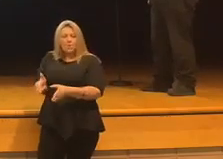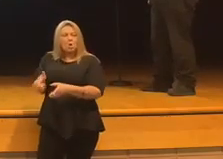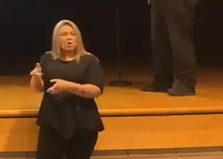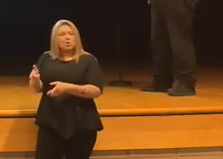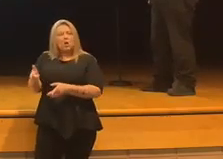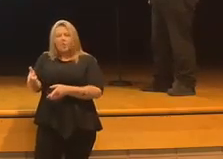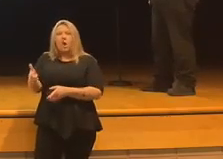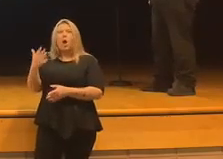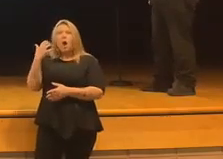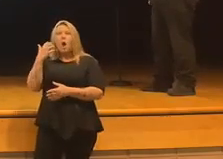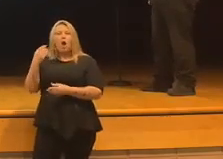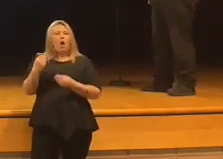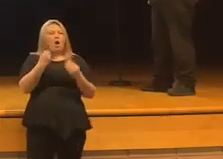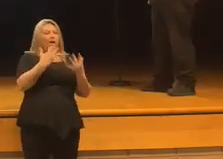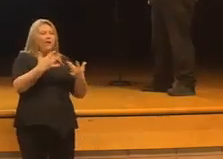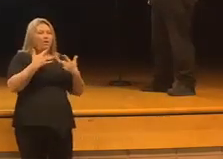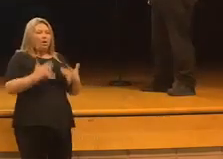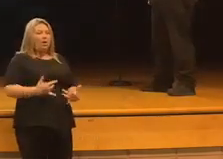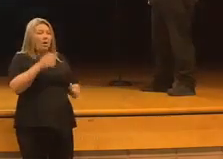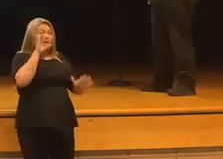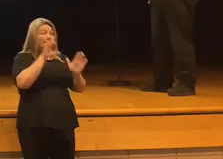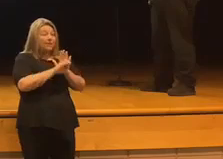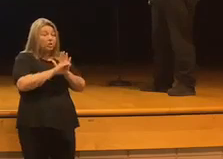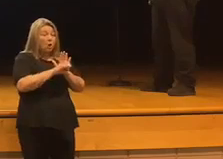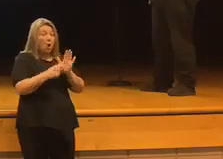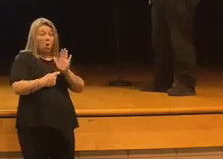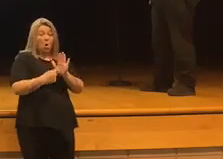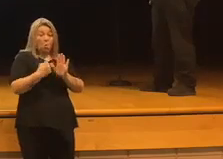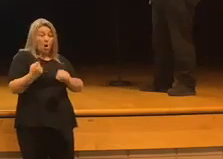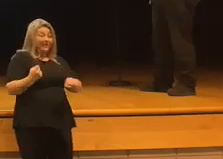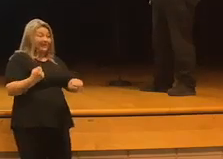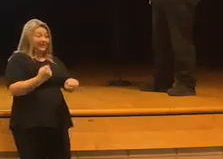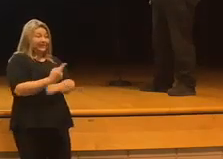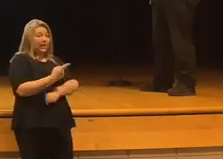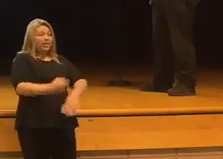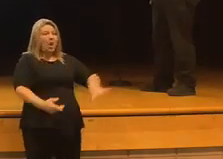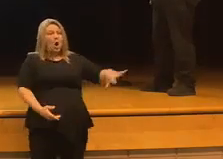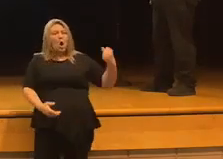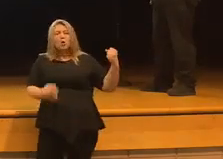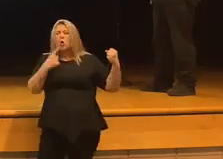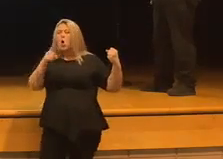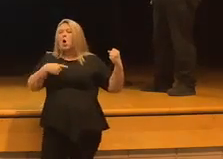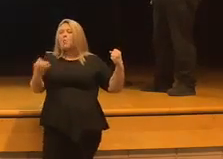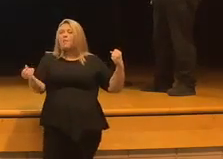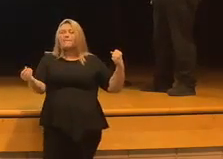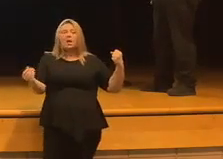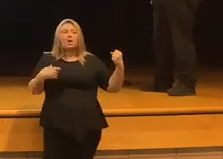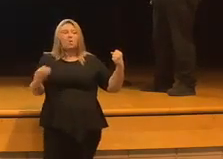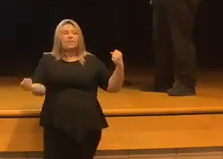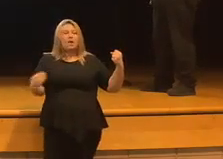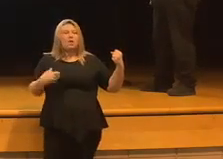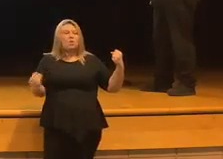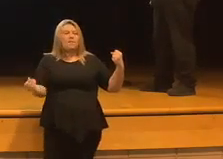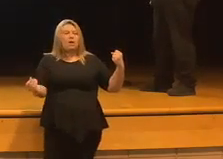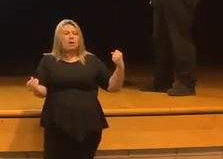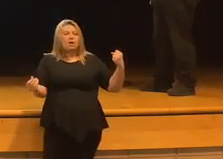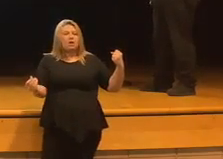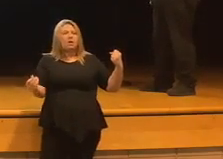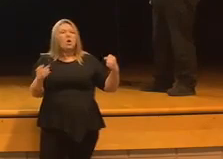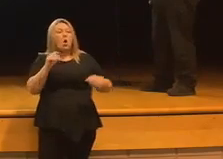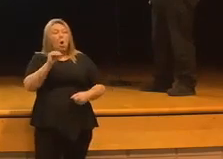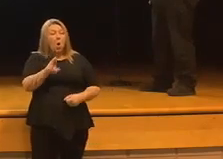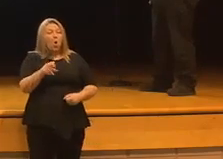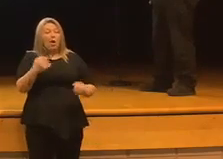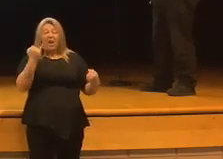or videos and then demands money, more images, or makes other demands threatening to share the images with the victim's